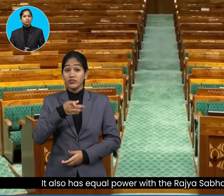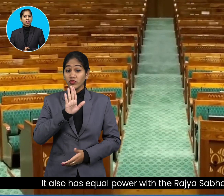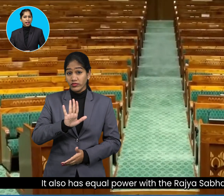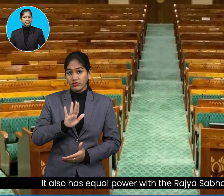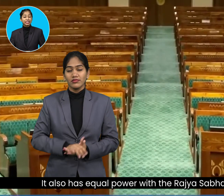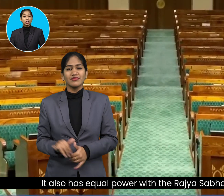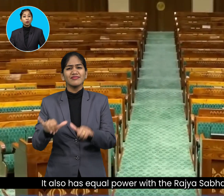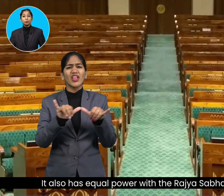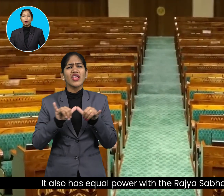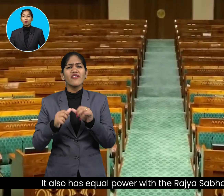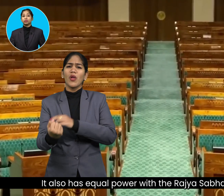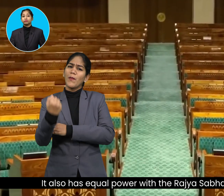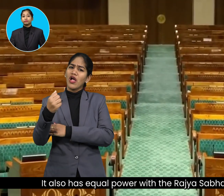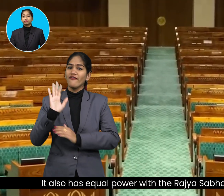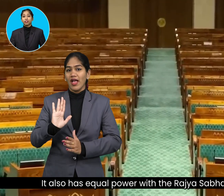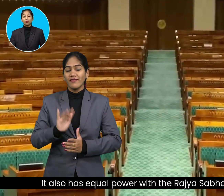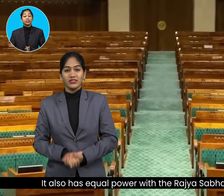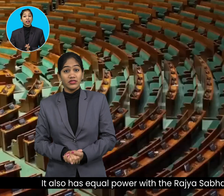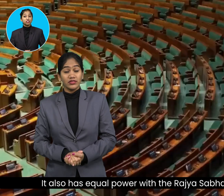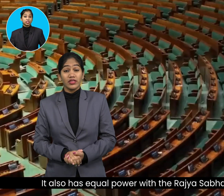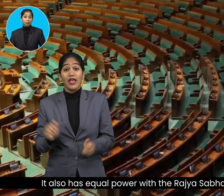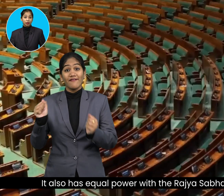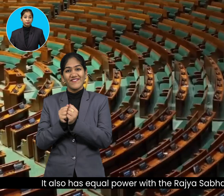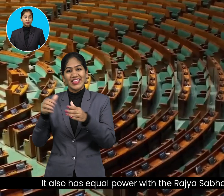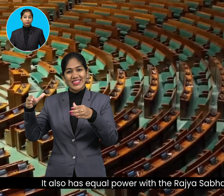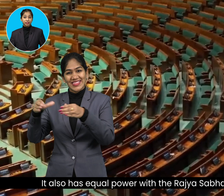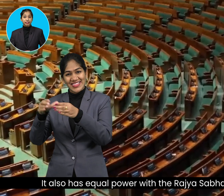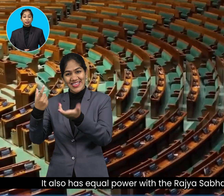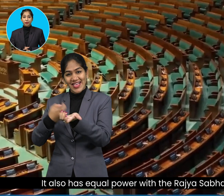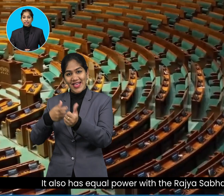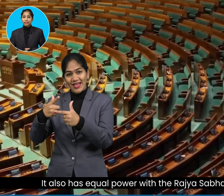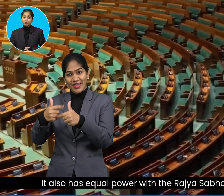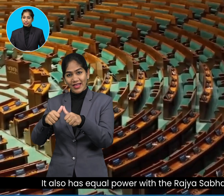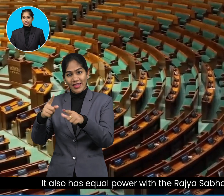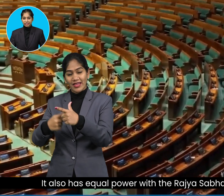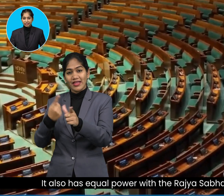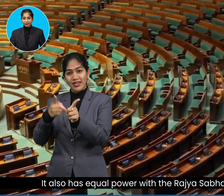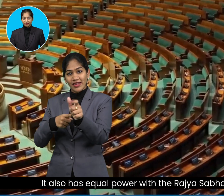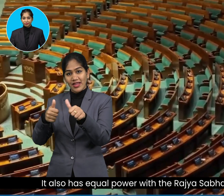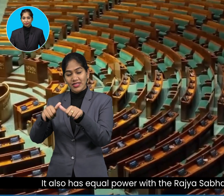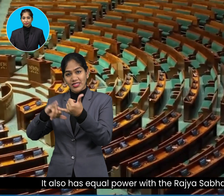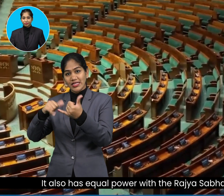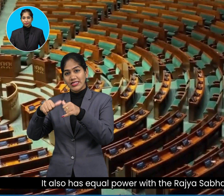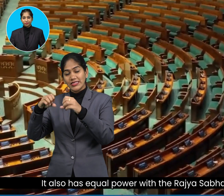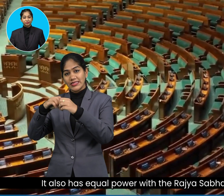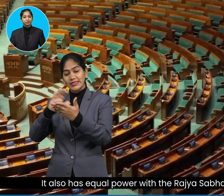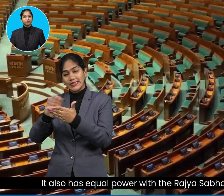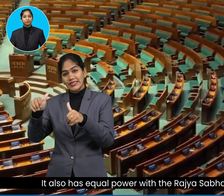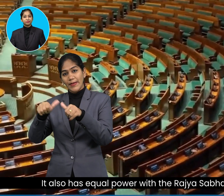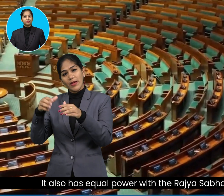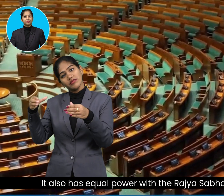It also has equal power with the Rajya Sabha in passing bills